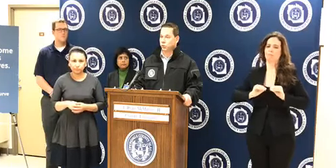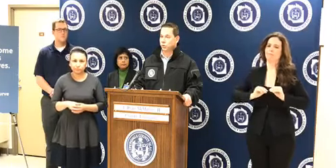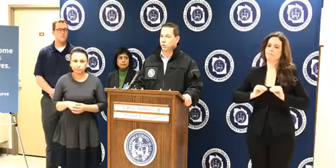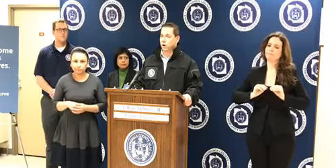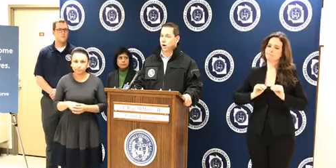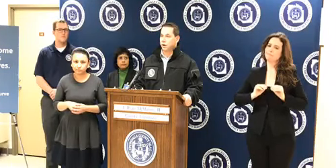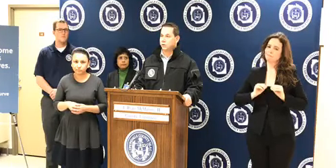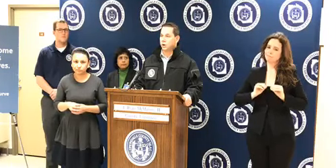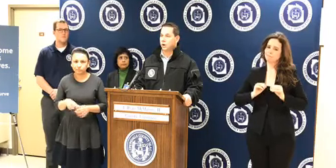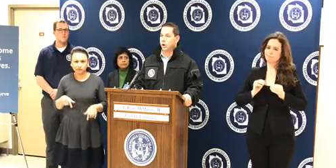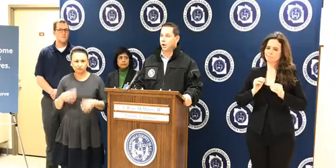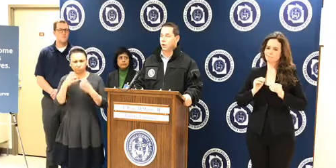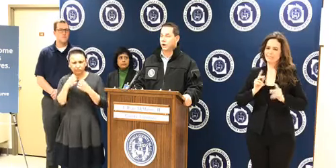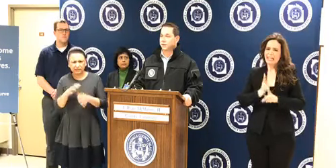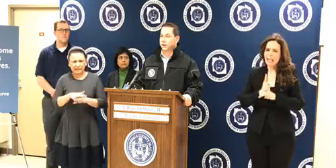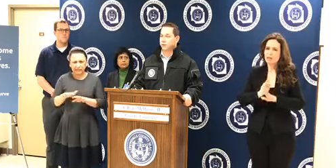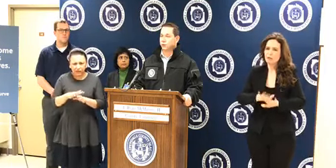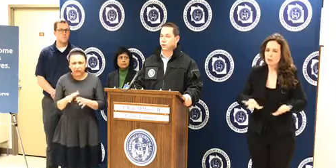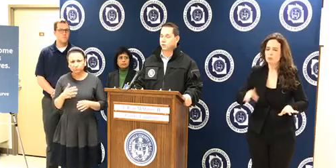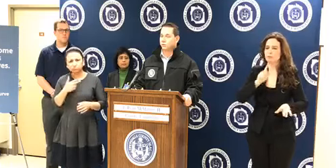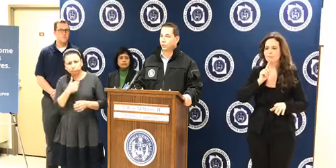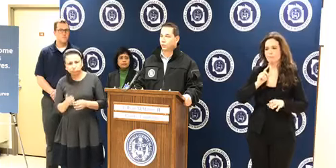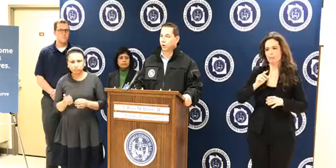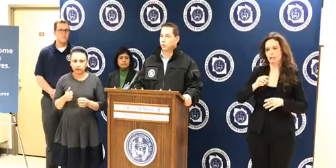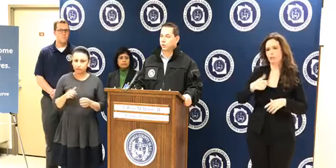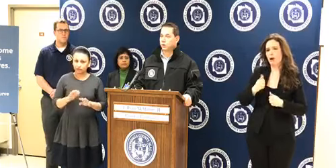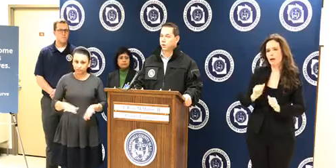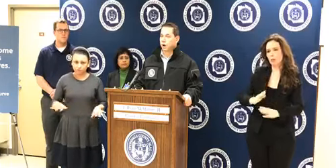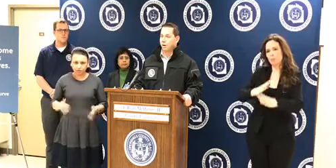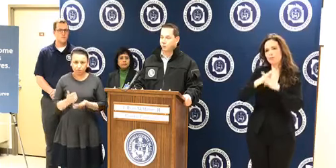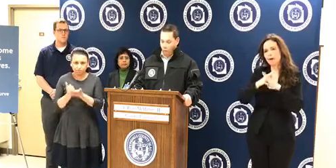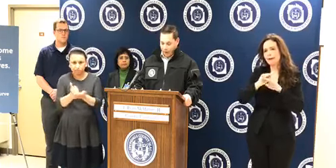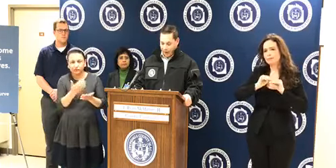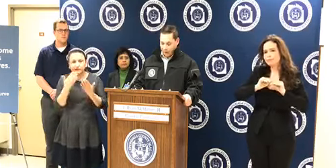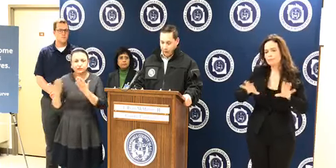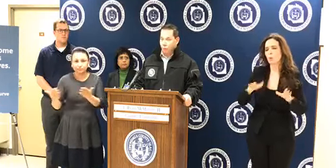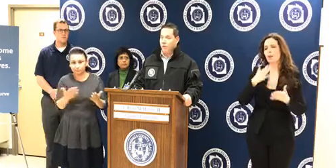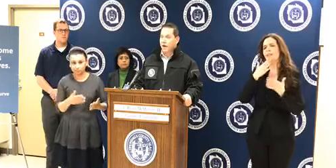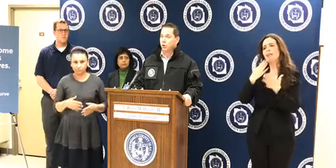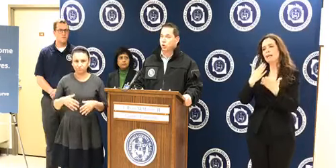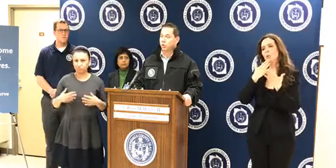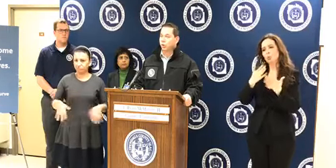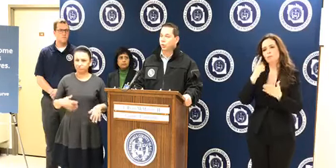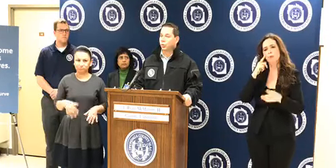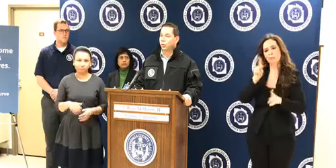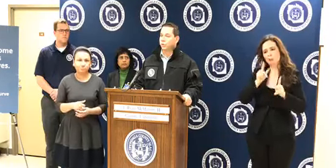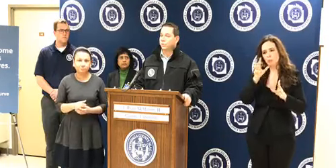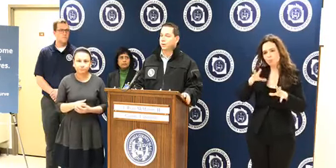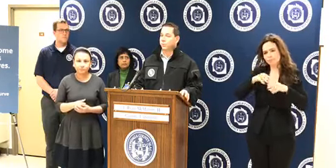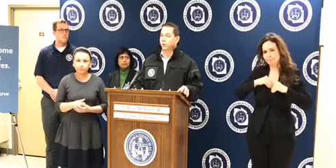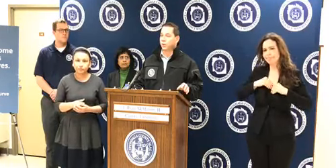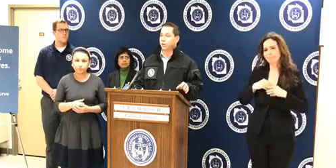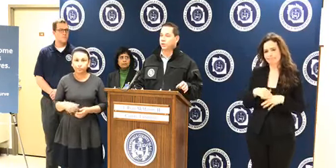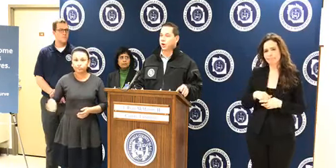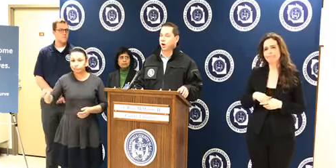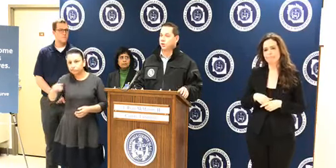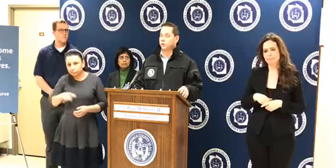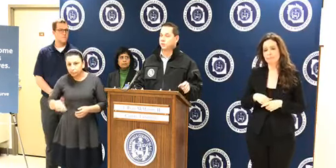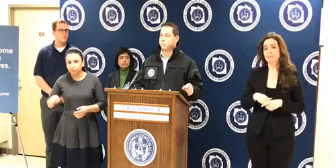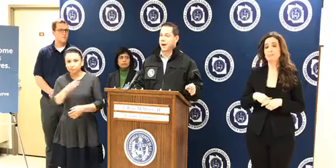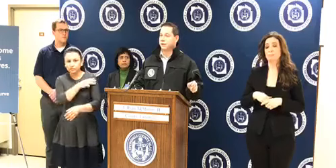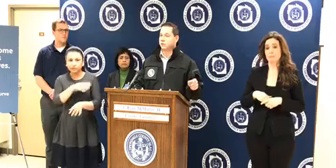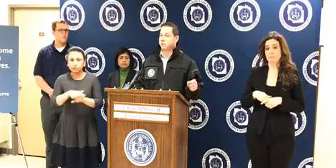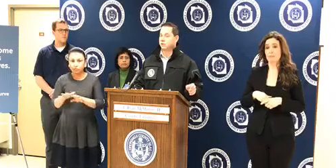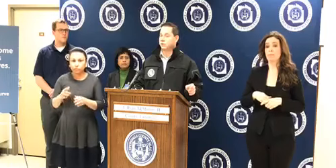undervalued. So I want to thank you first and foremost for that. Without you, the people in charge